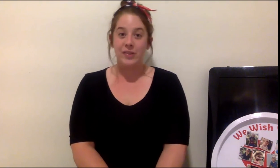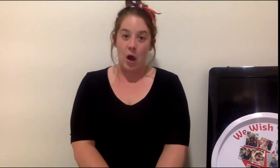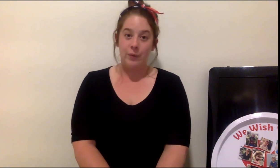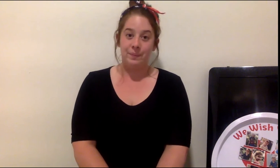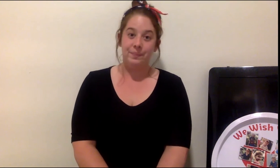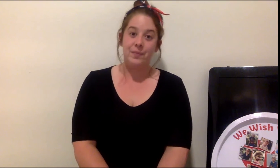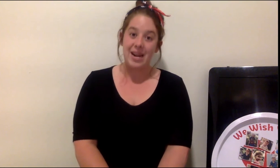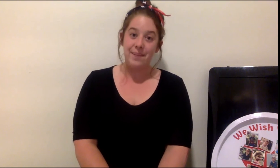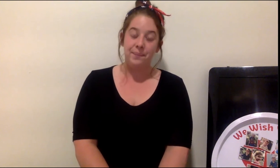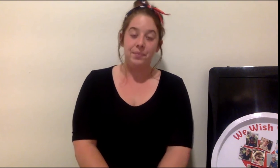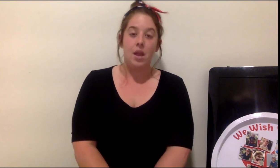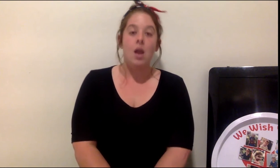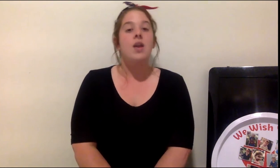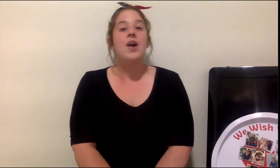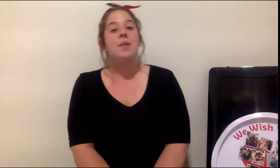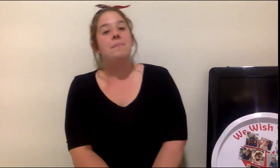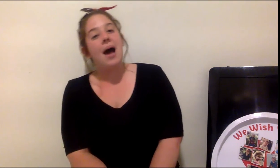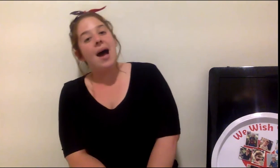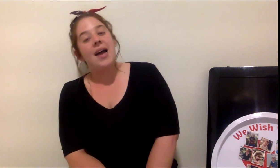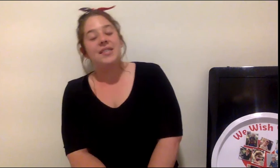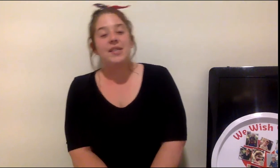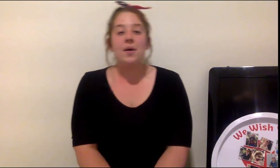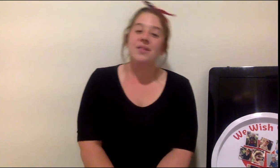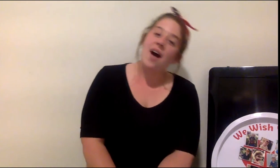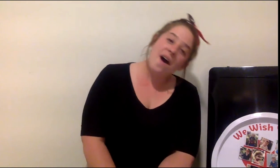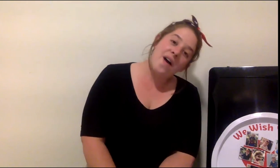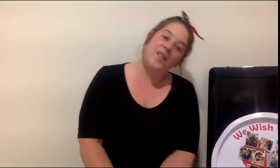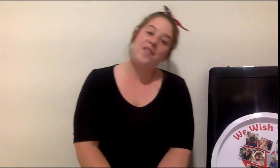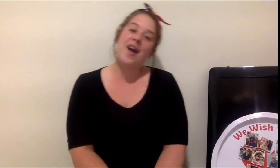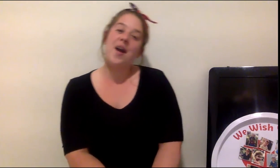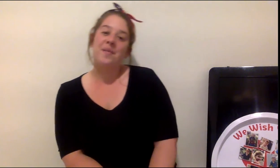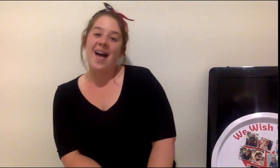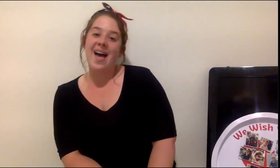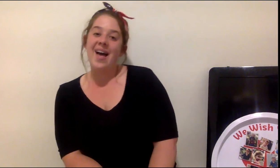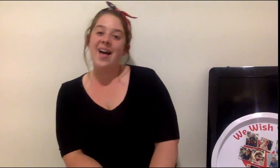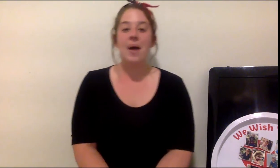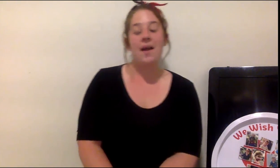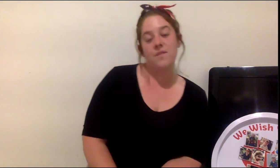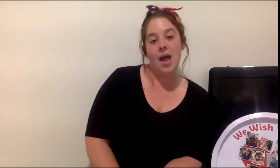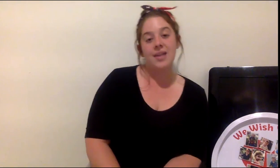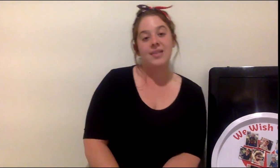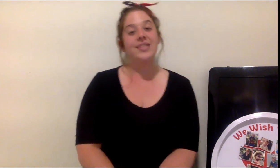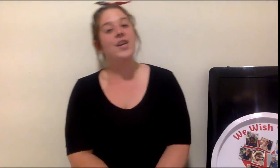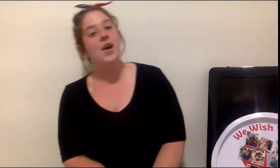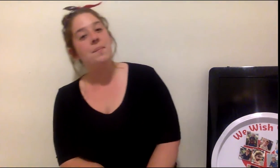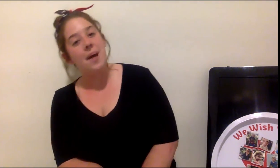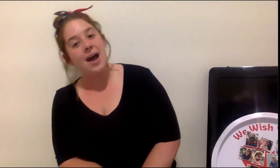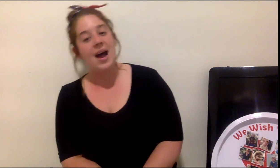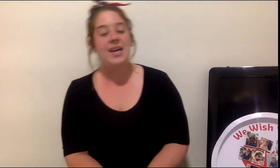song. Ready? Goodbye, so long, farewell, my friends. Goodbye,